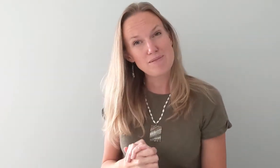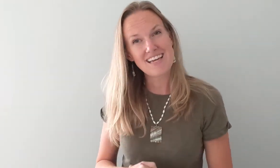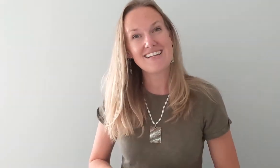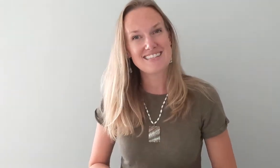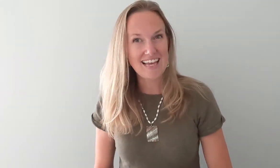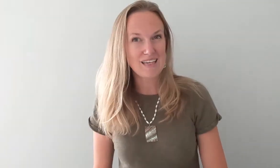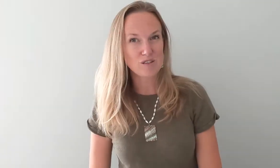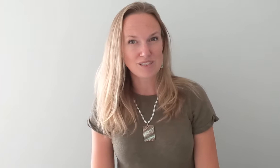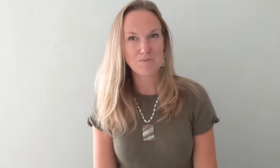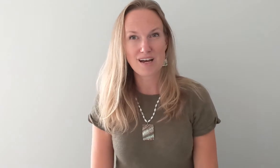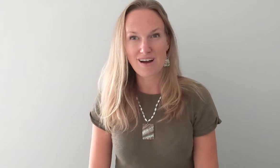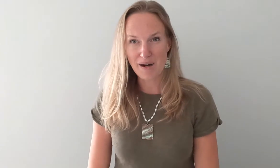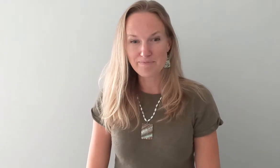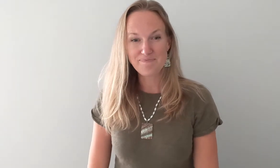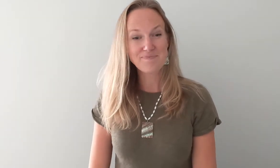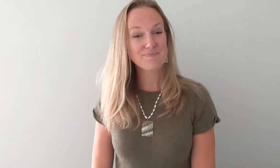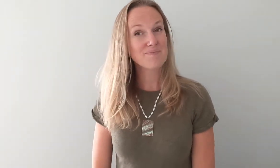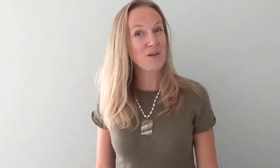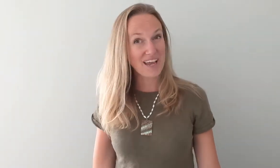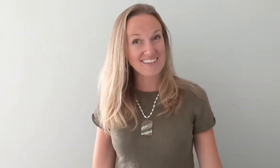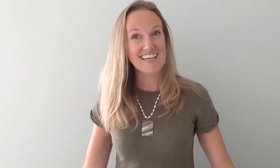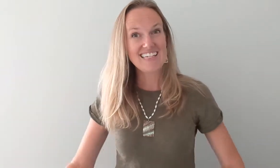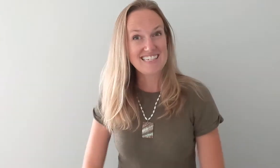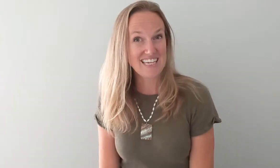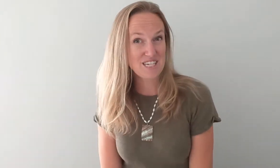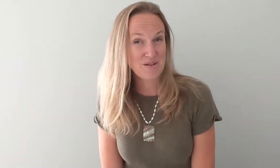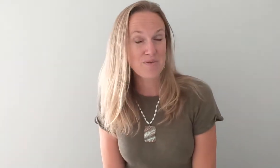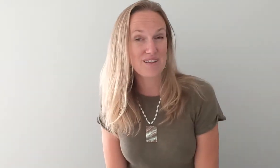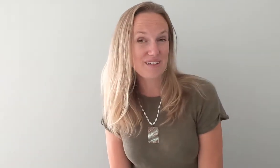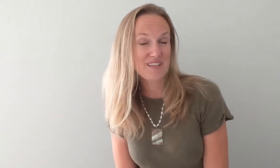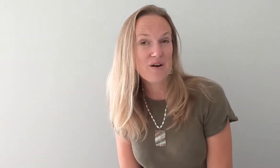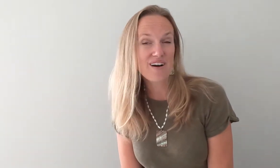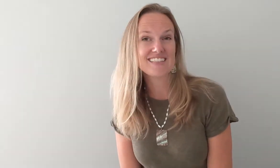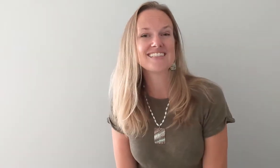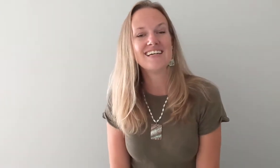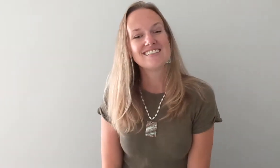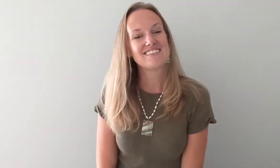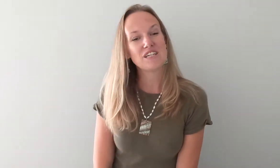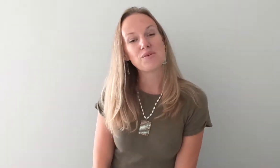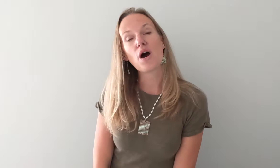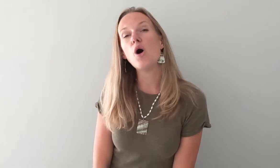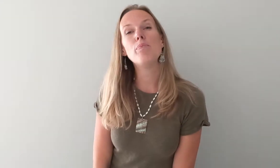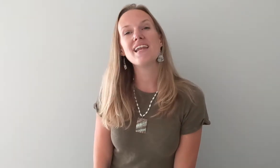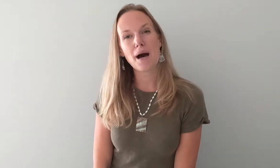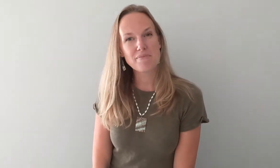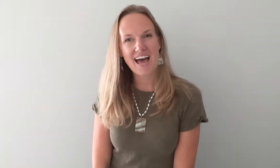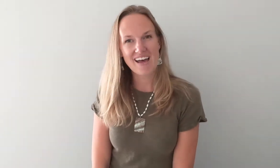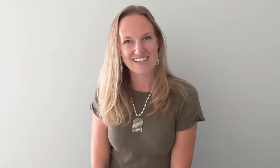website signlanguageworship.com. Okay, day 2, we're learning the chorus. So it starts with Open Up the